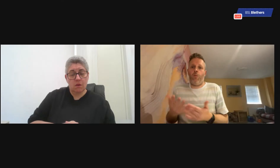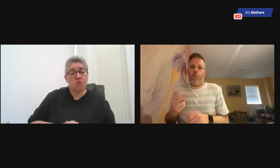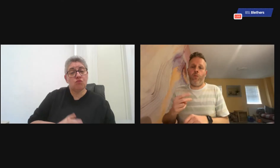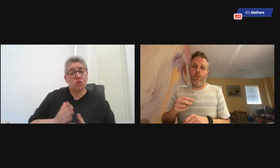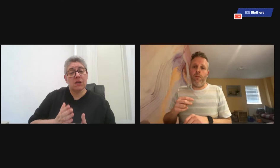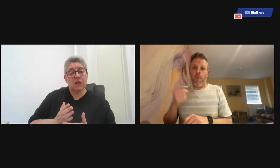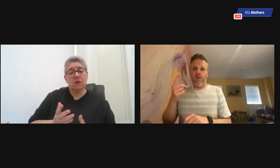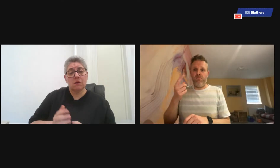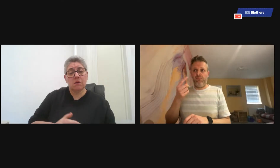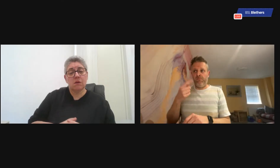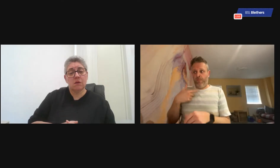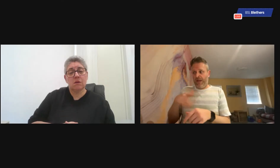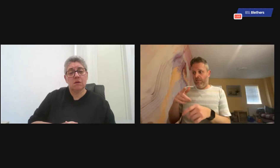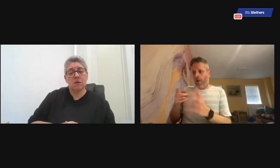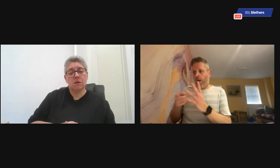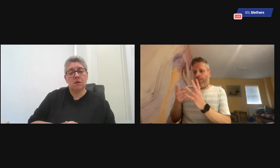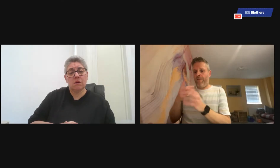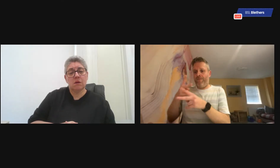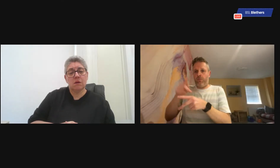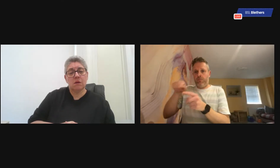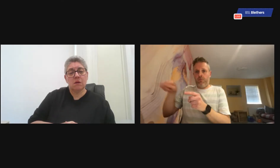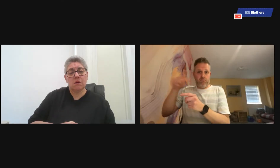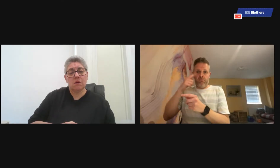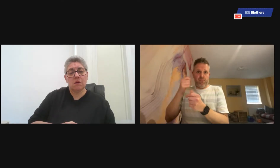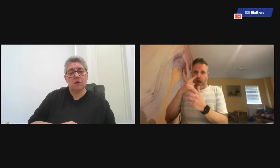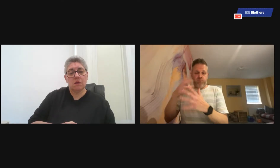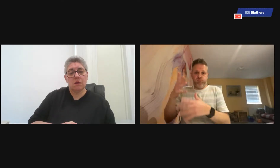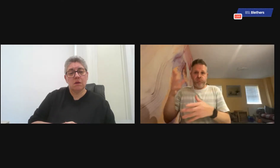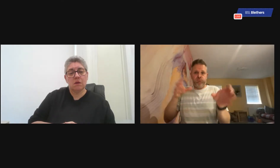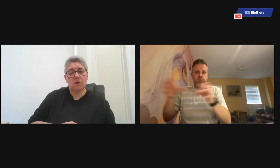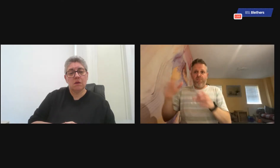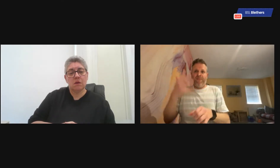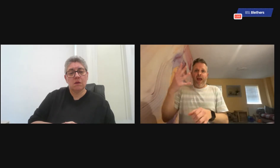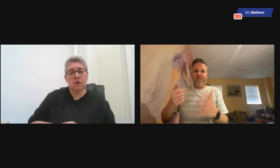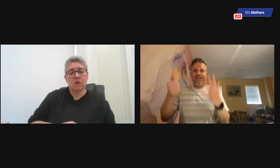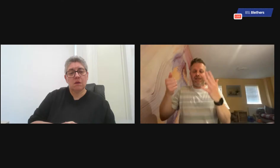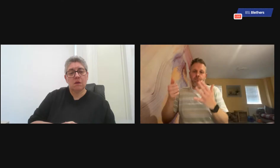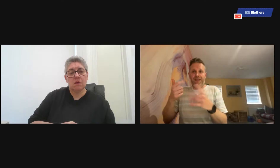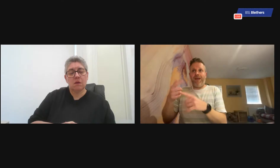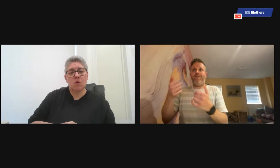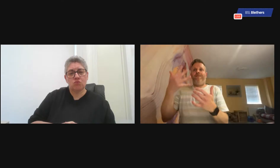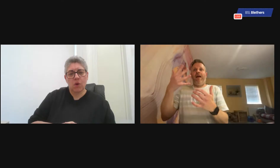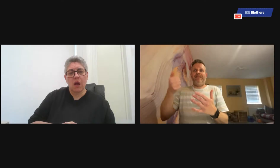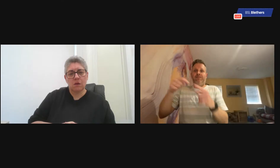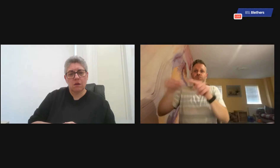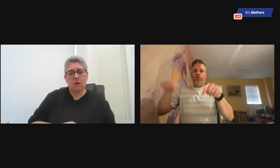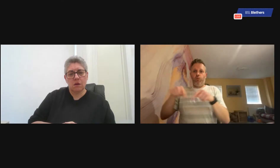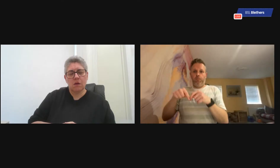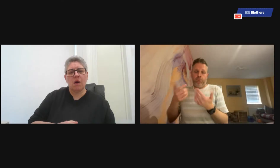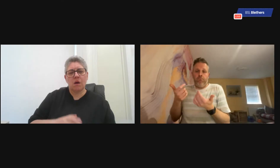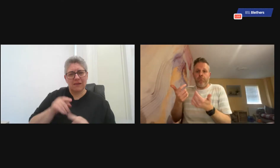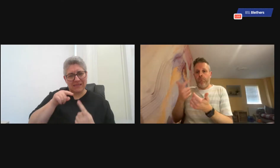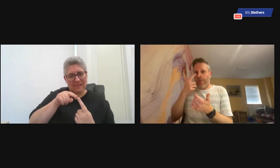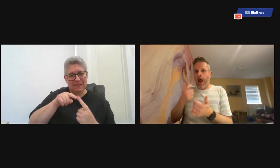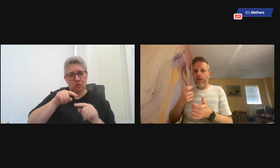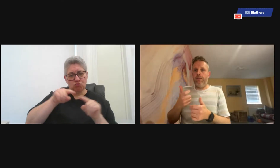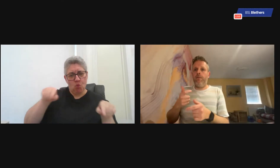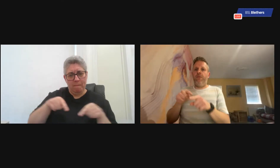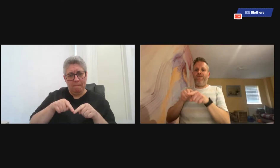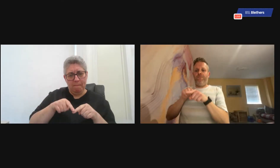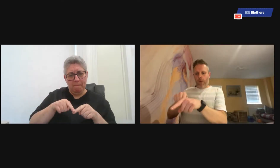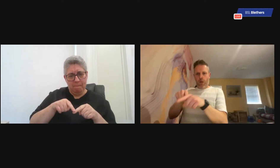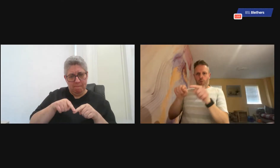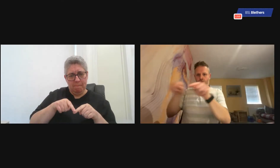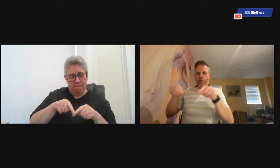to my house, I now have 3 bedrooms. So, I could take more. Anybody